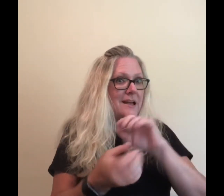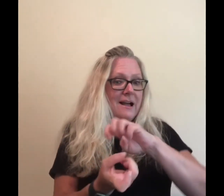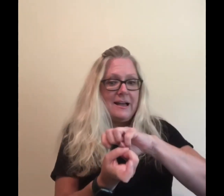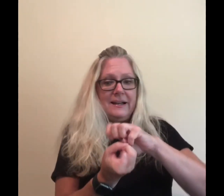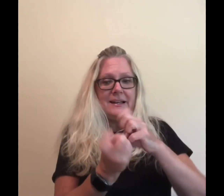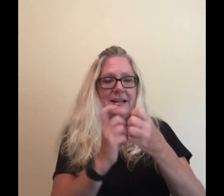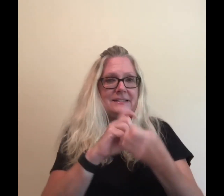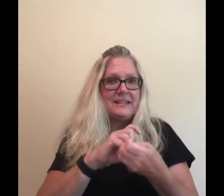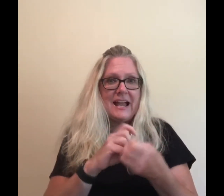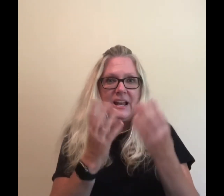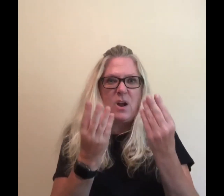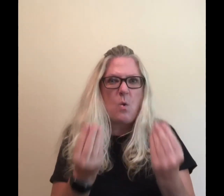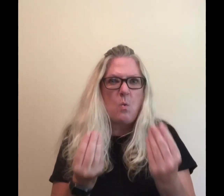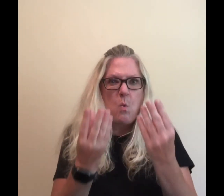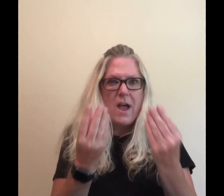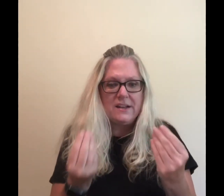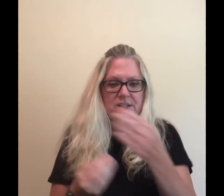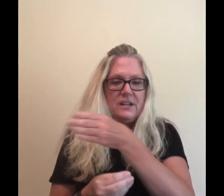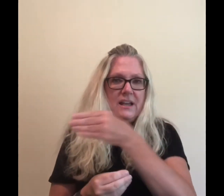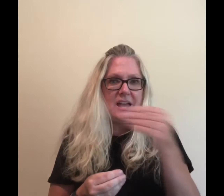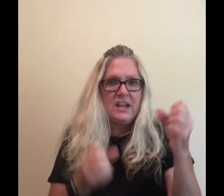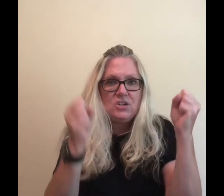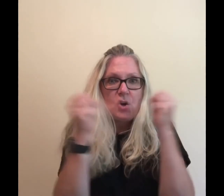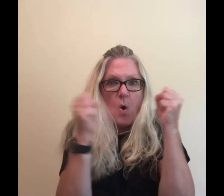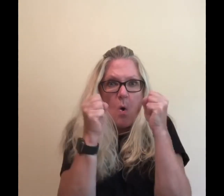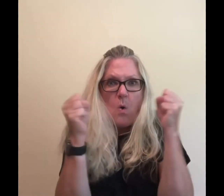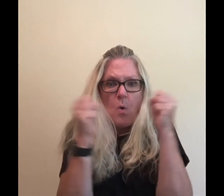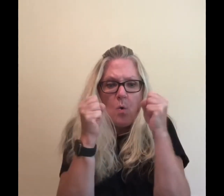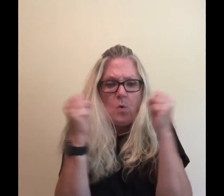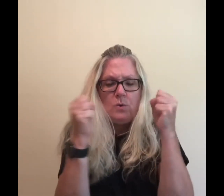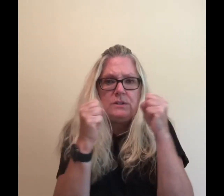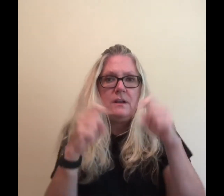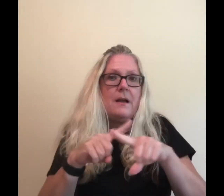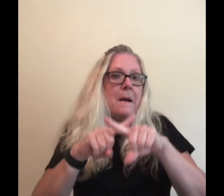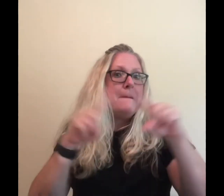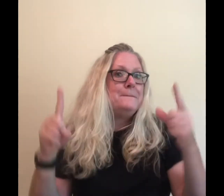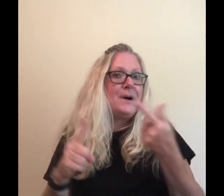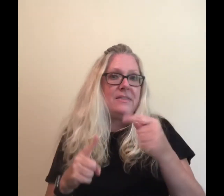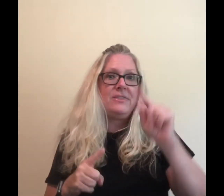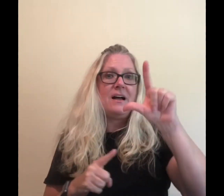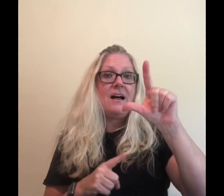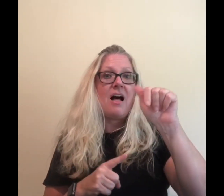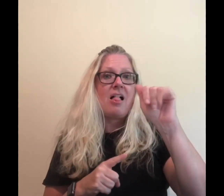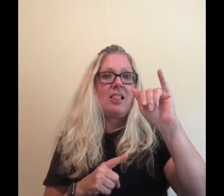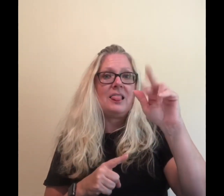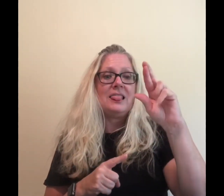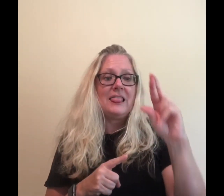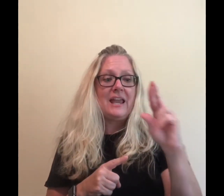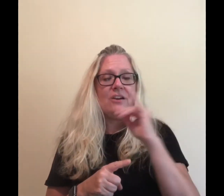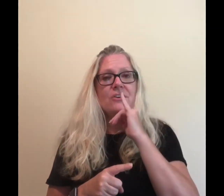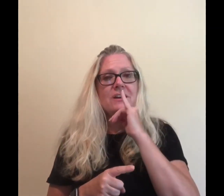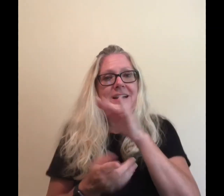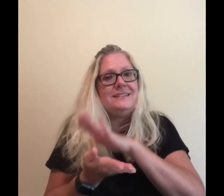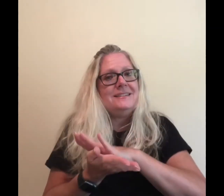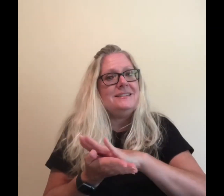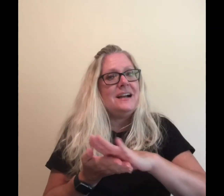Outside, it's getting wet and cold, but the lair is